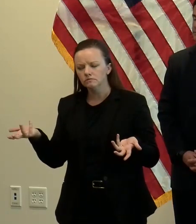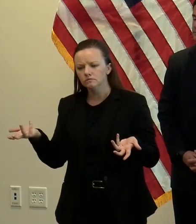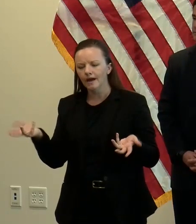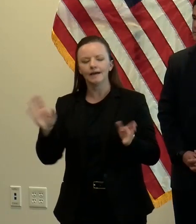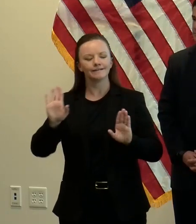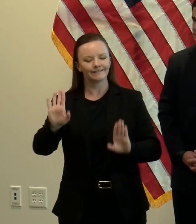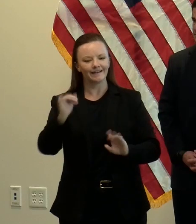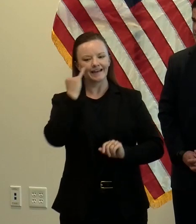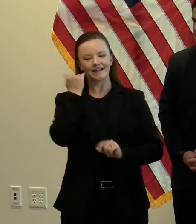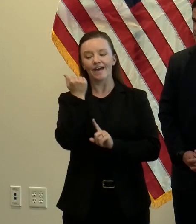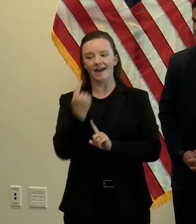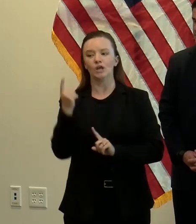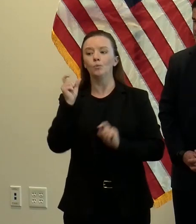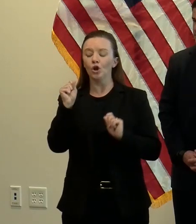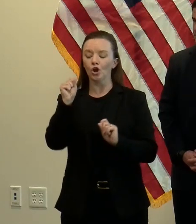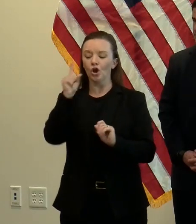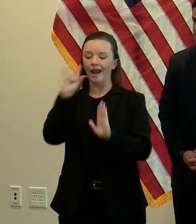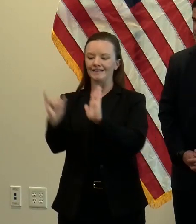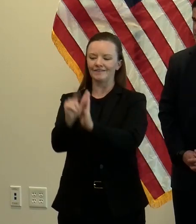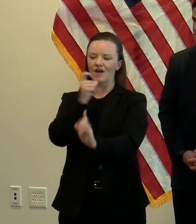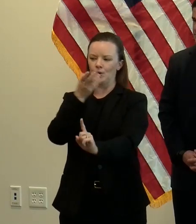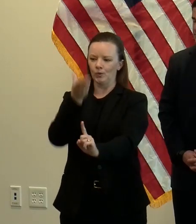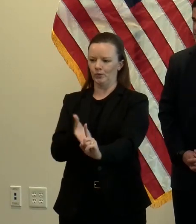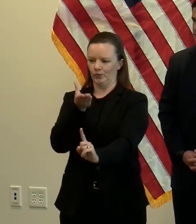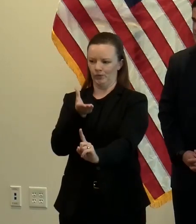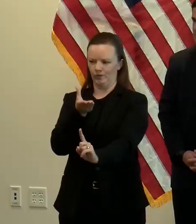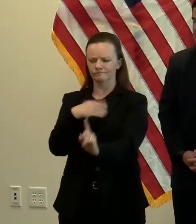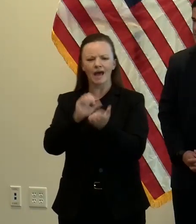It's if anybody could identify that individual. So